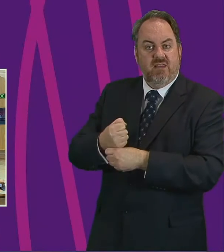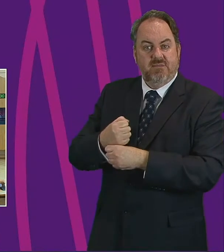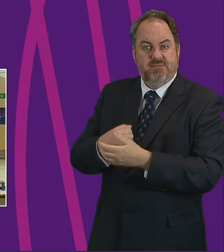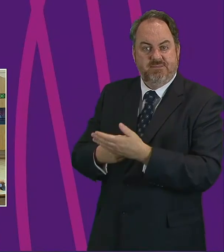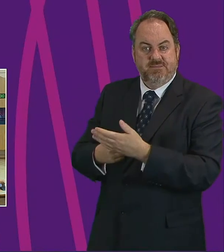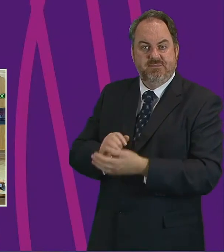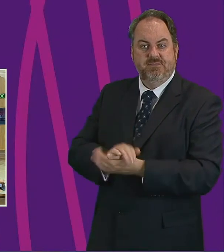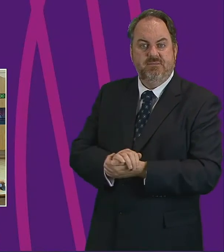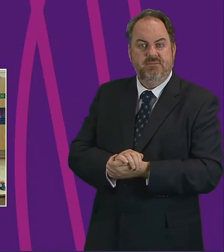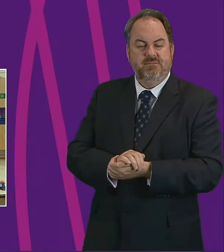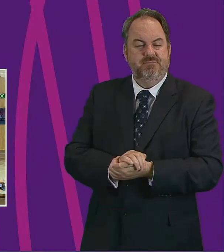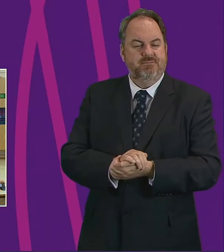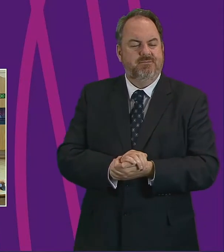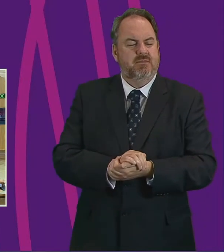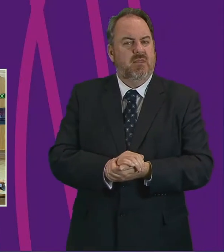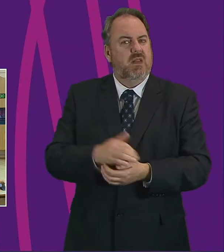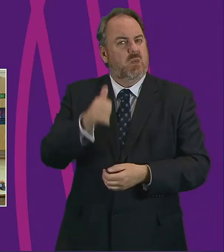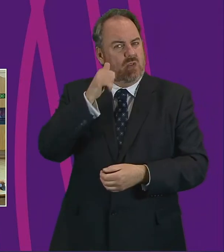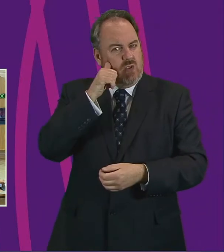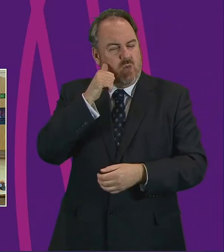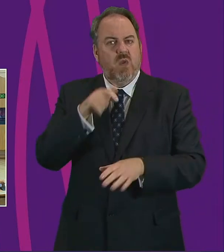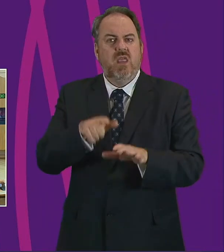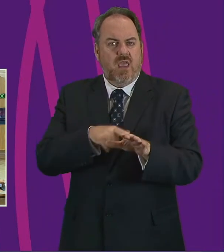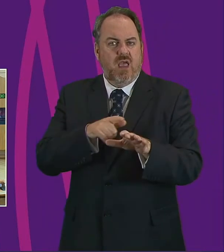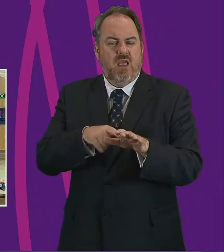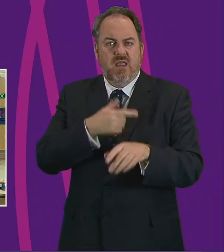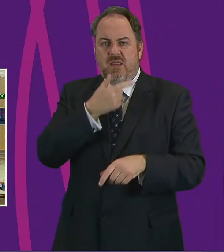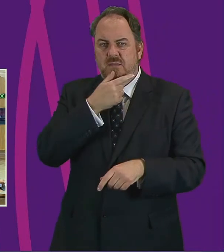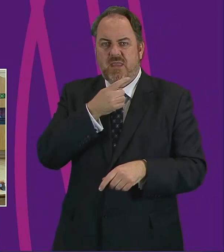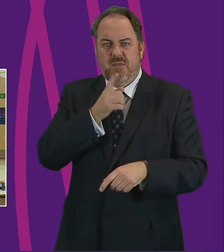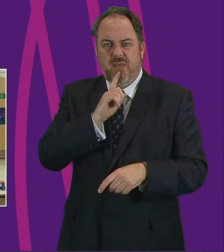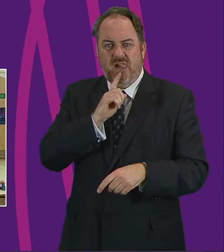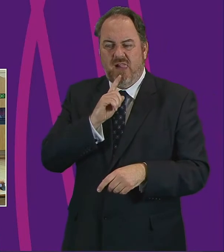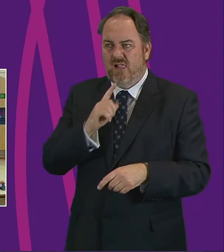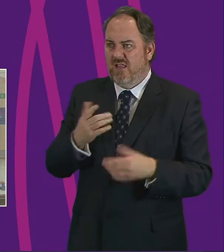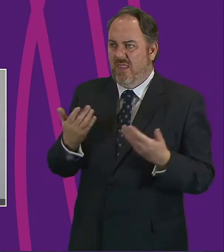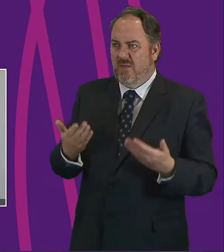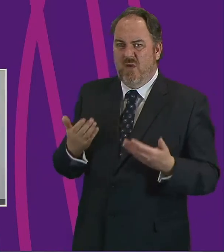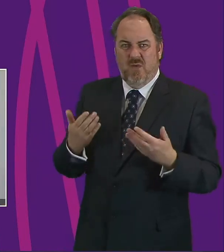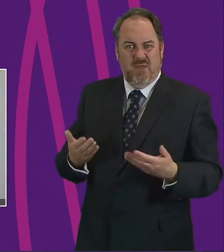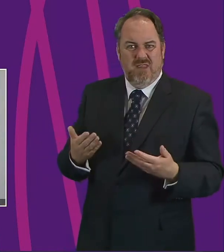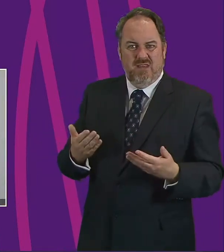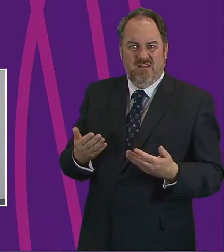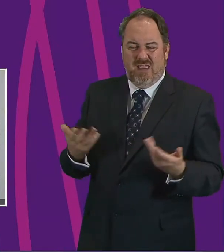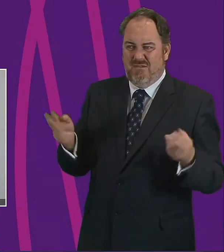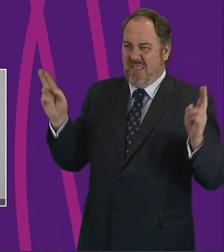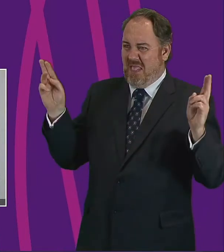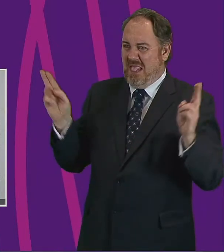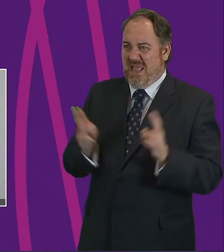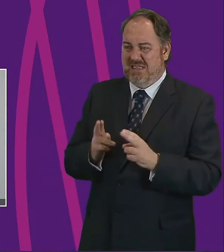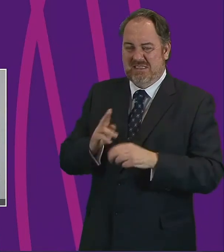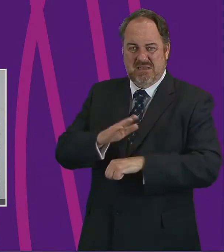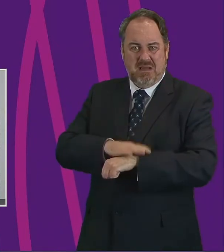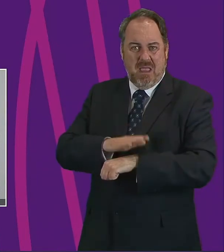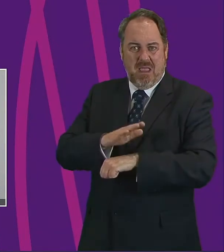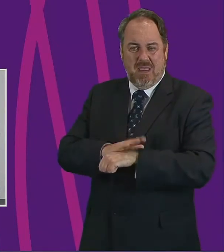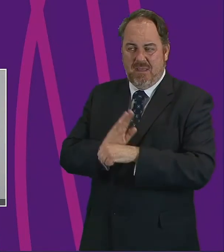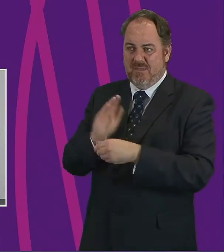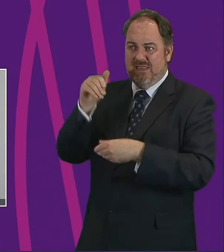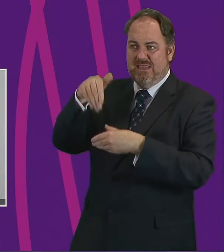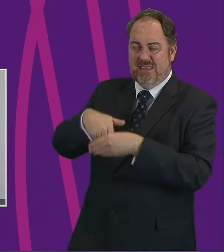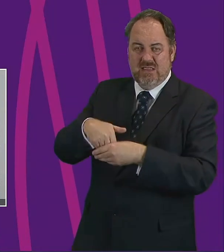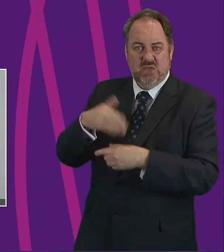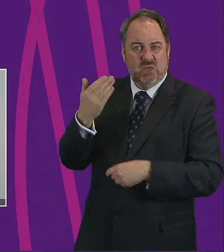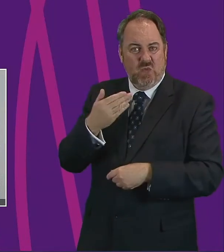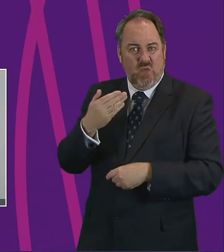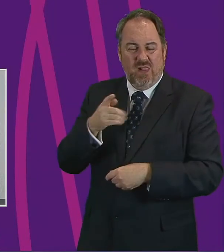Thank you. Young people are set to spend less time in school than at any point in modern history this coming term from August, which the Deputy First Minister acknowledges